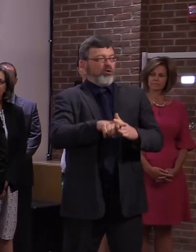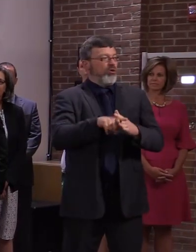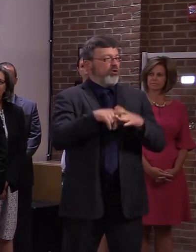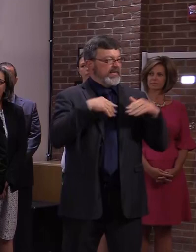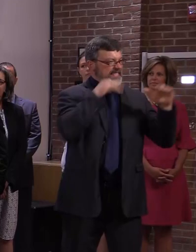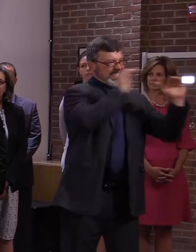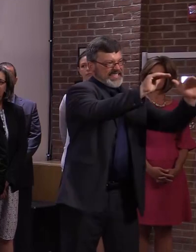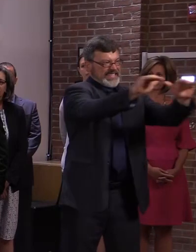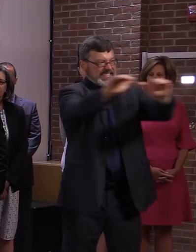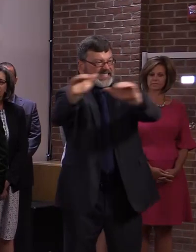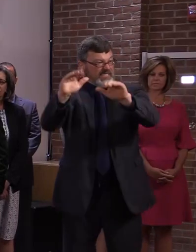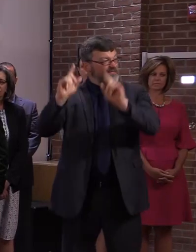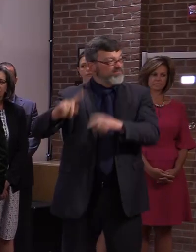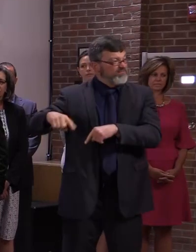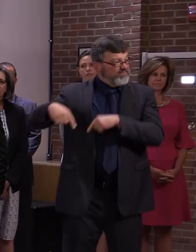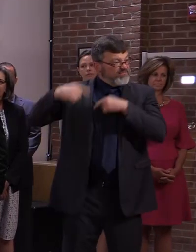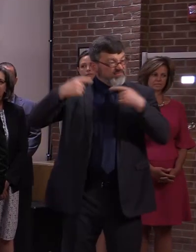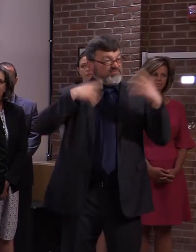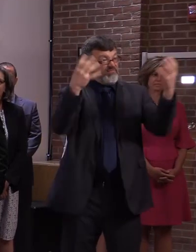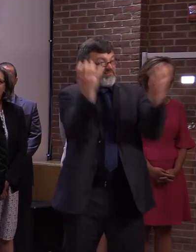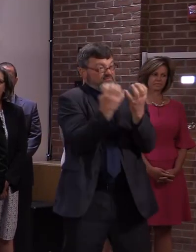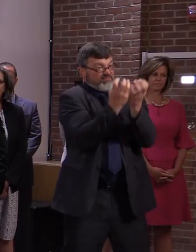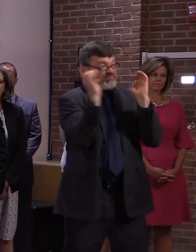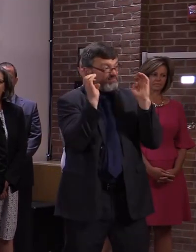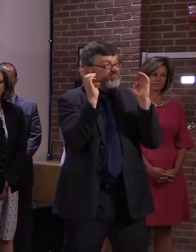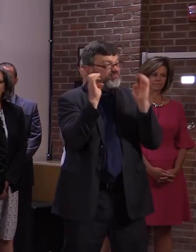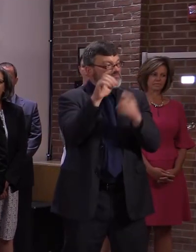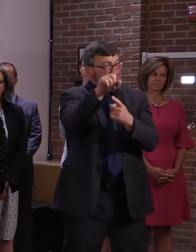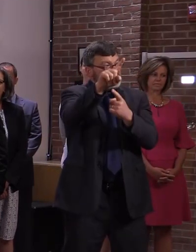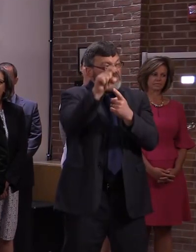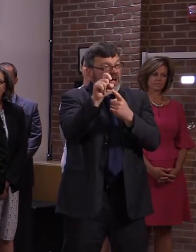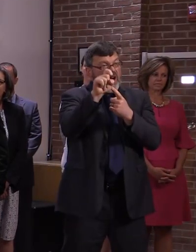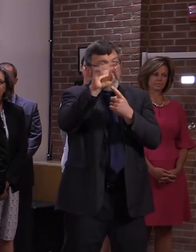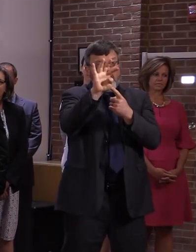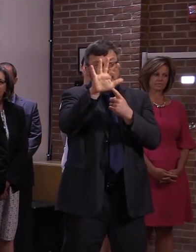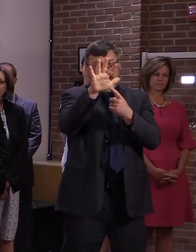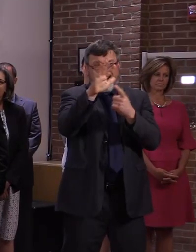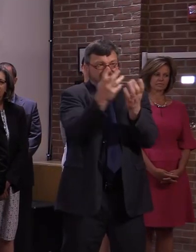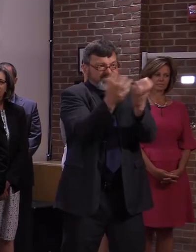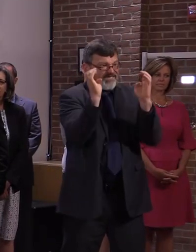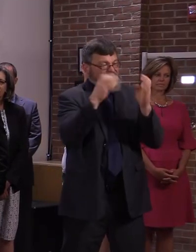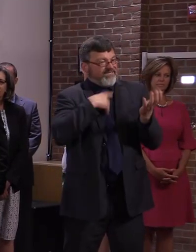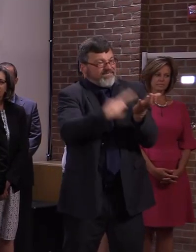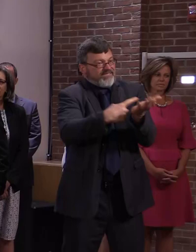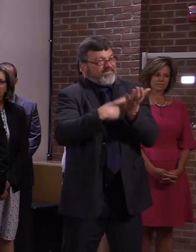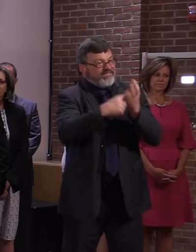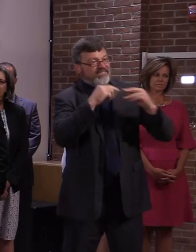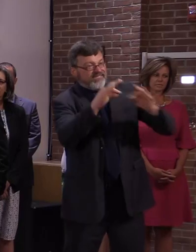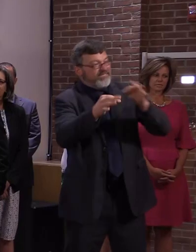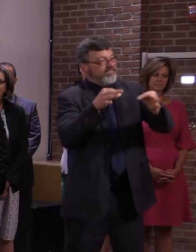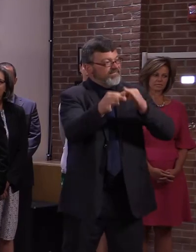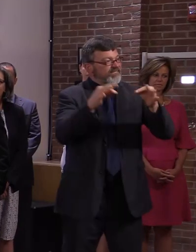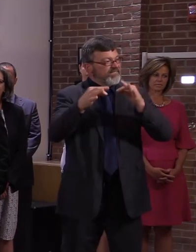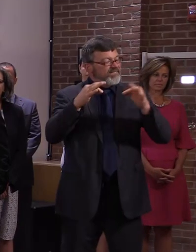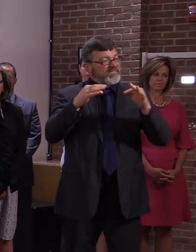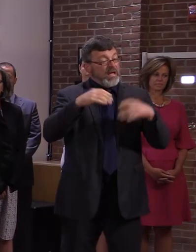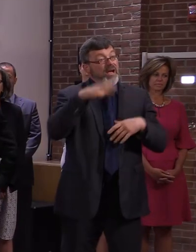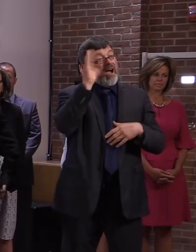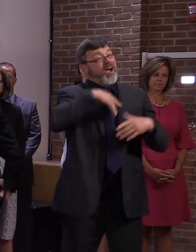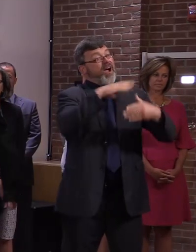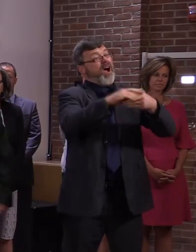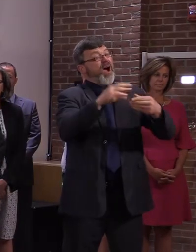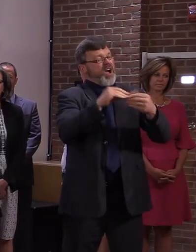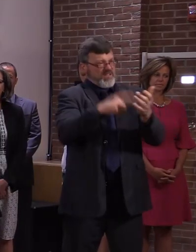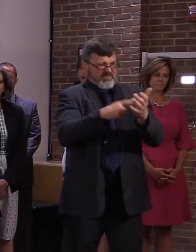had 145 briefings, many with difficult news and hard choices,